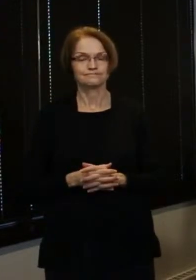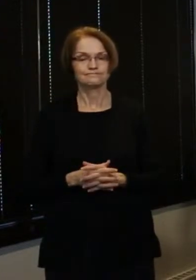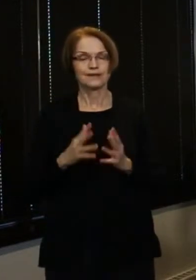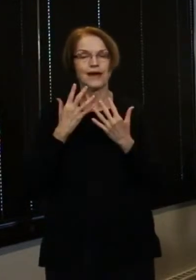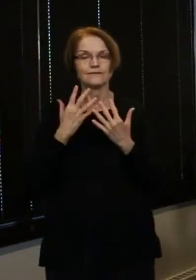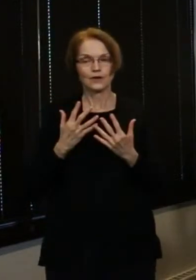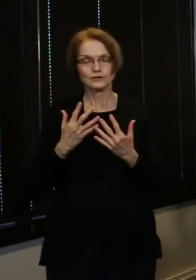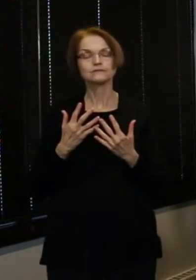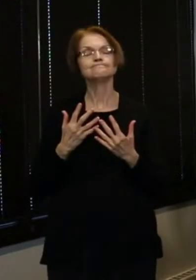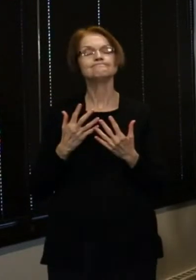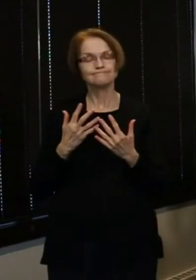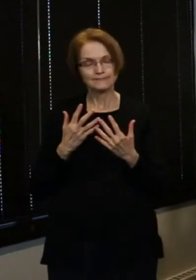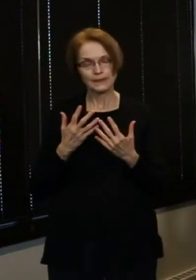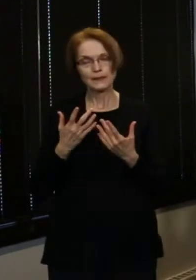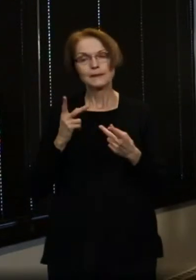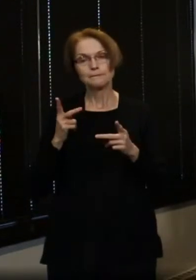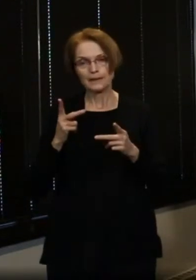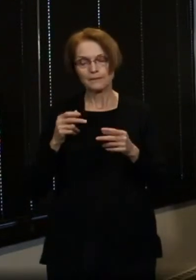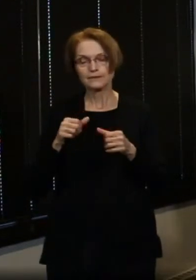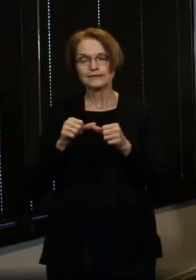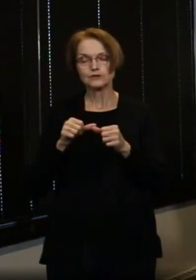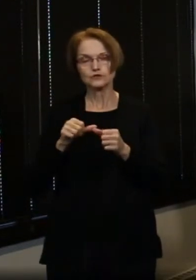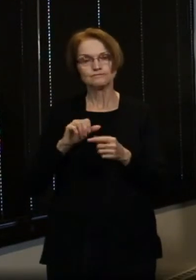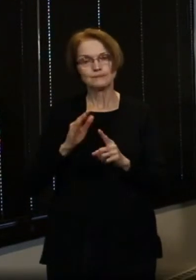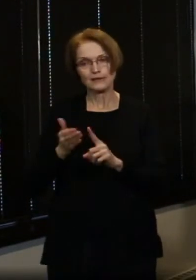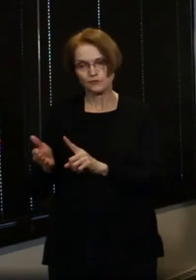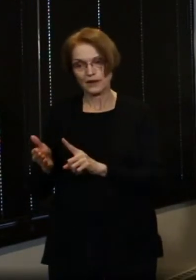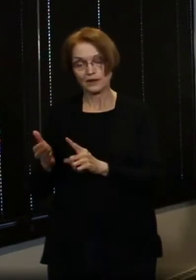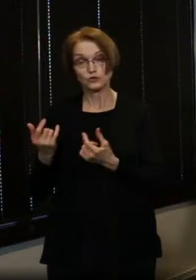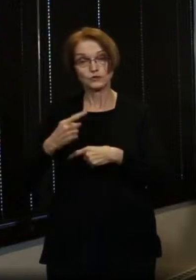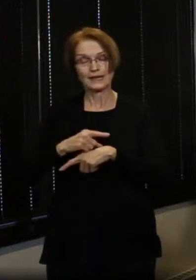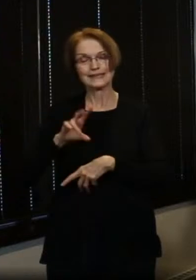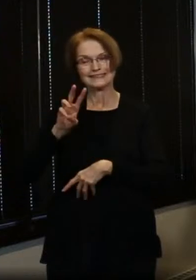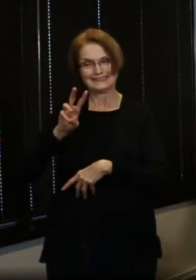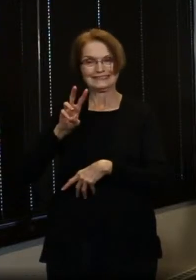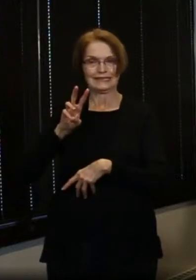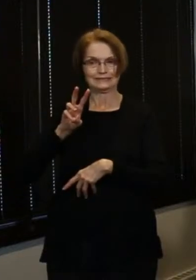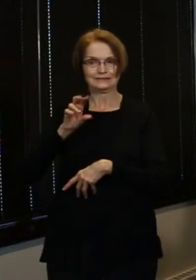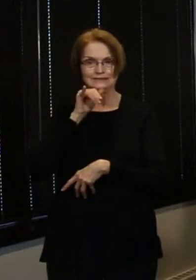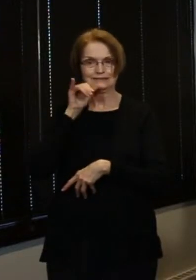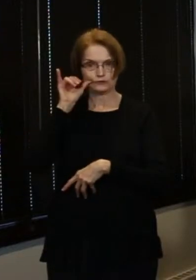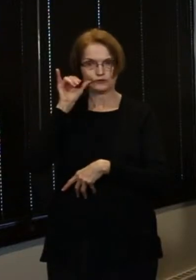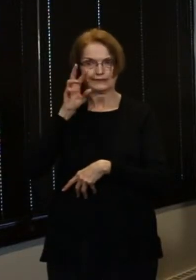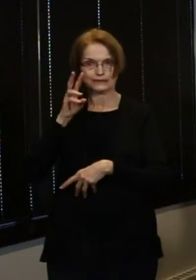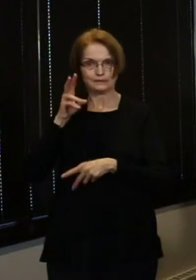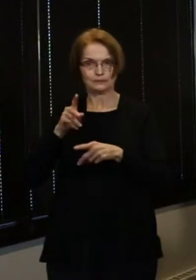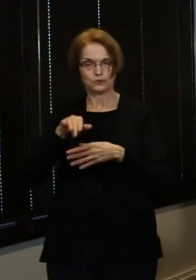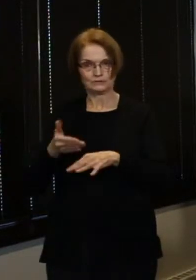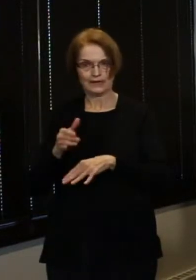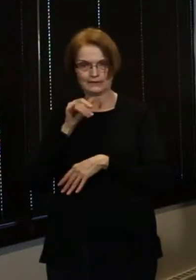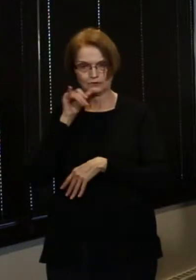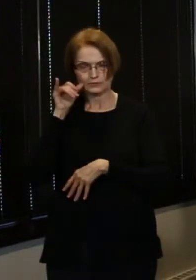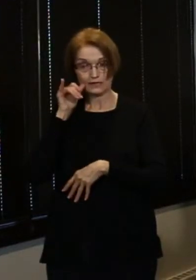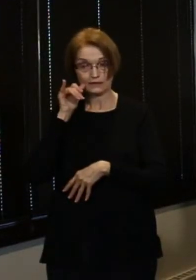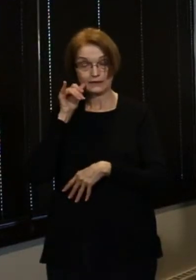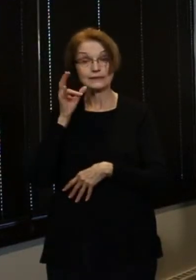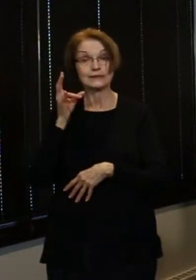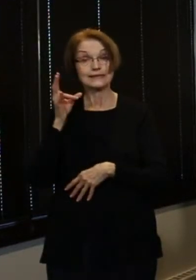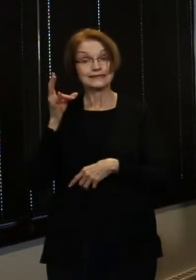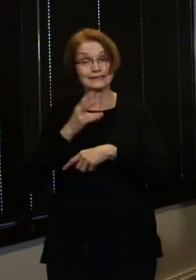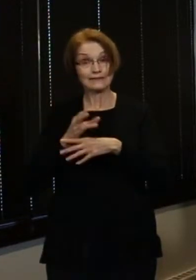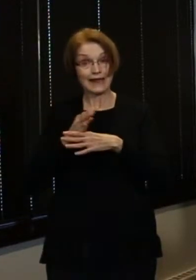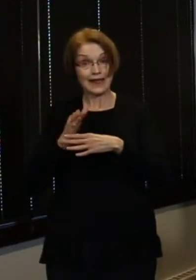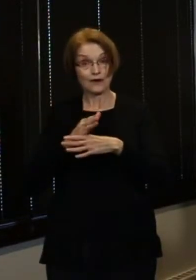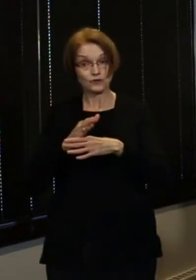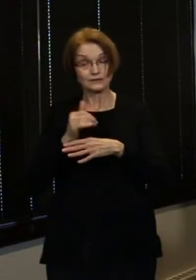Unfortunately, we still have people passing away from COVID. Today we're reporting 6 deaths from yesterday, and our rolling 7-day average is now at